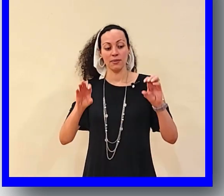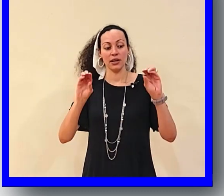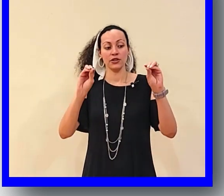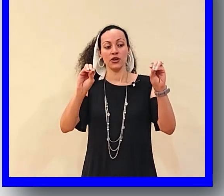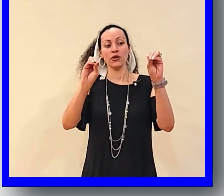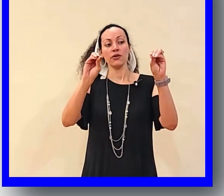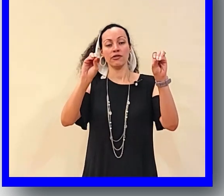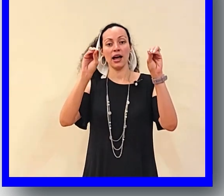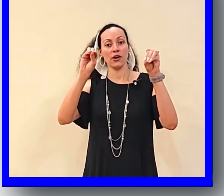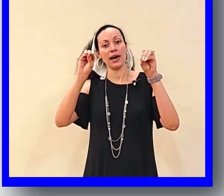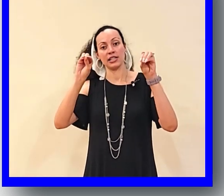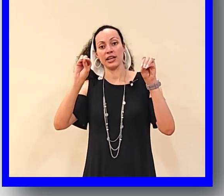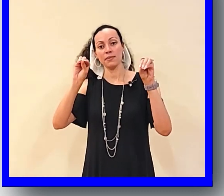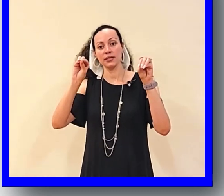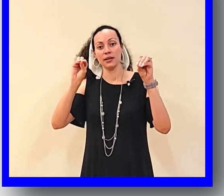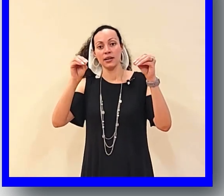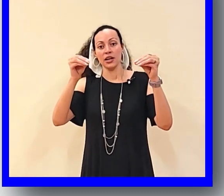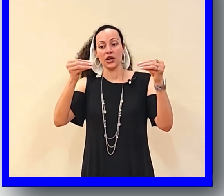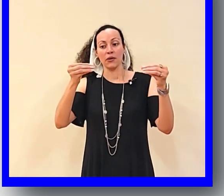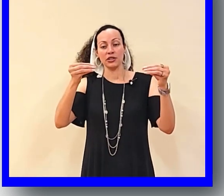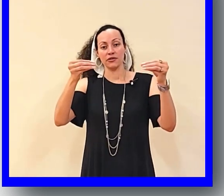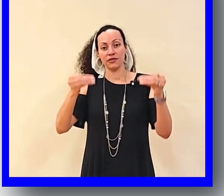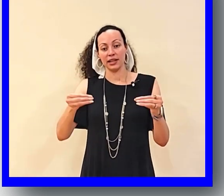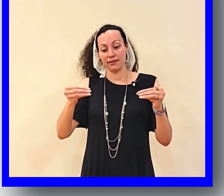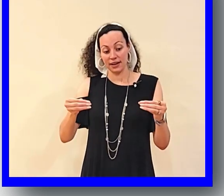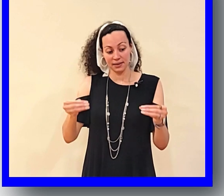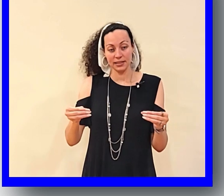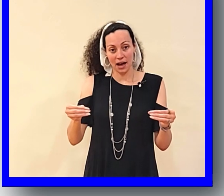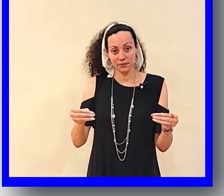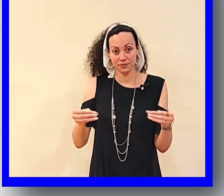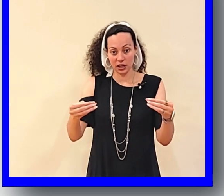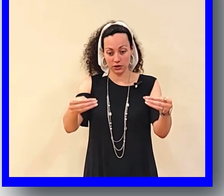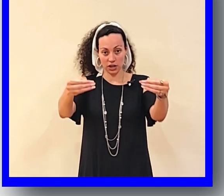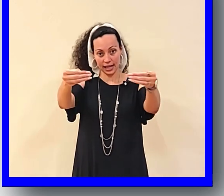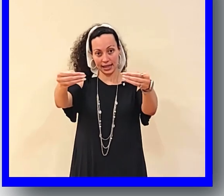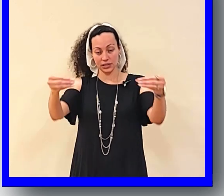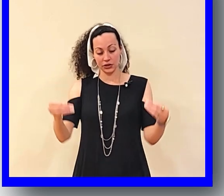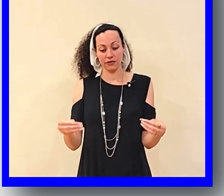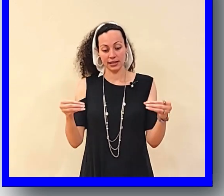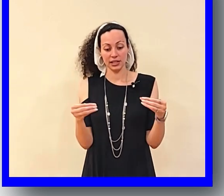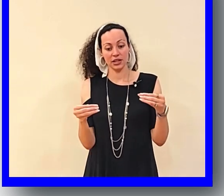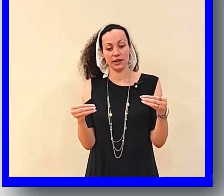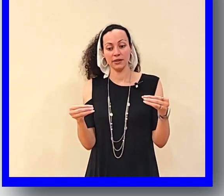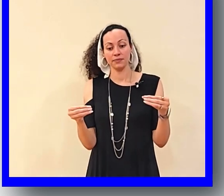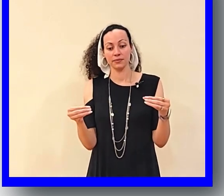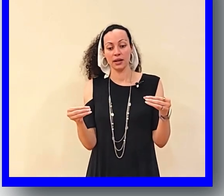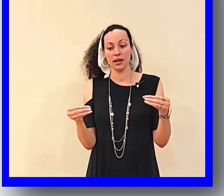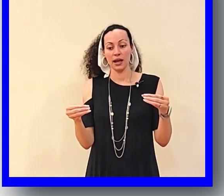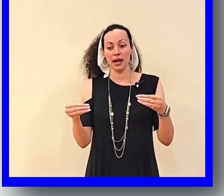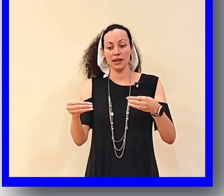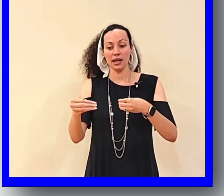it's going to be 2 flat O hand shapes. You're going to face them down, and you'll start like this so they're facing each